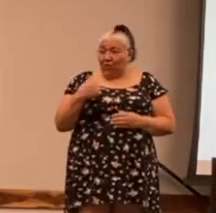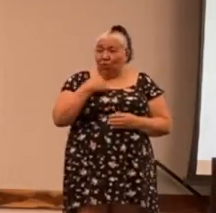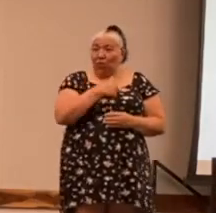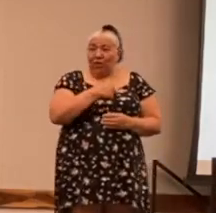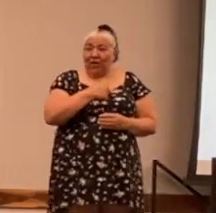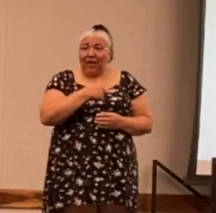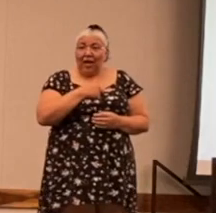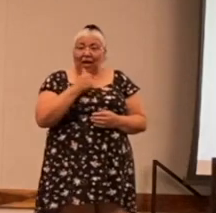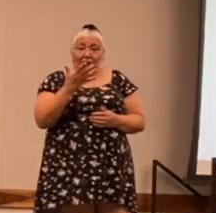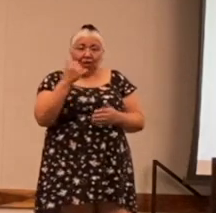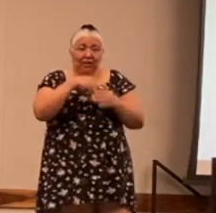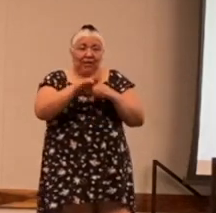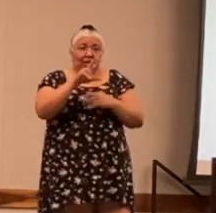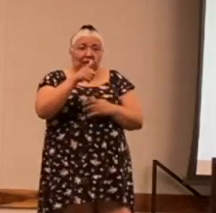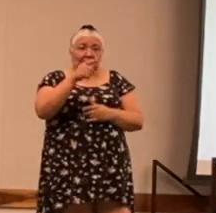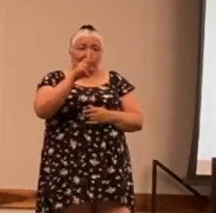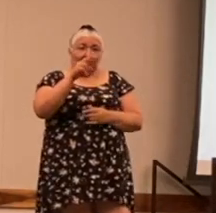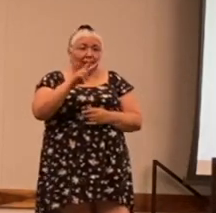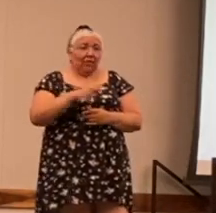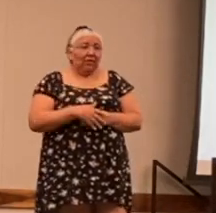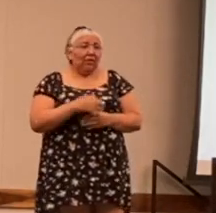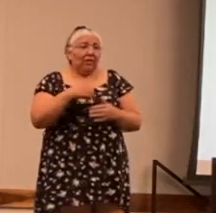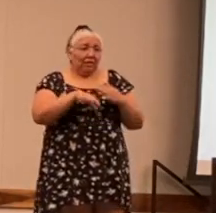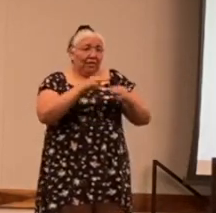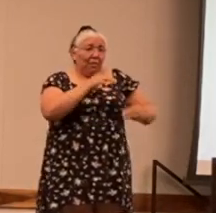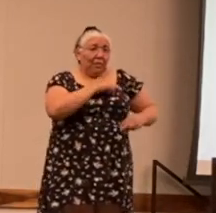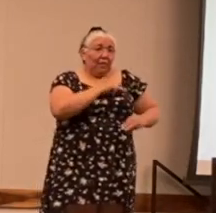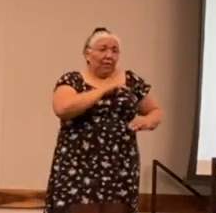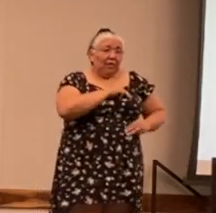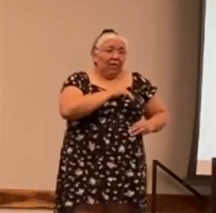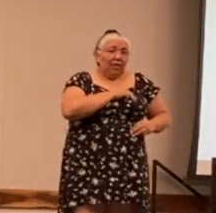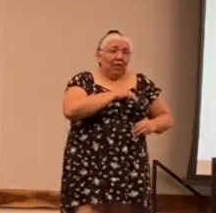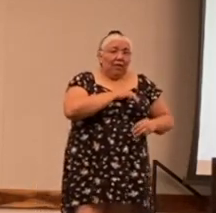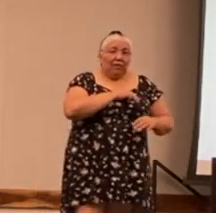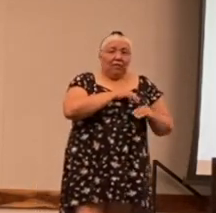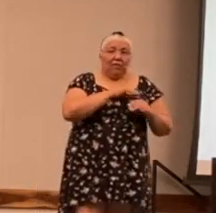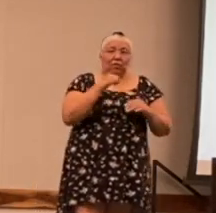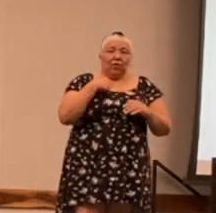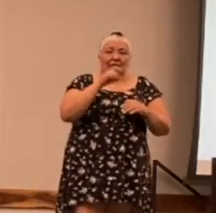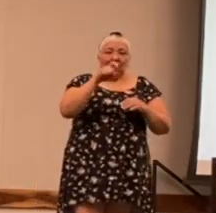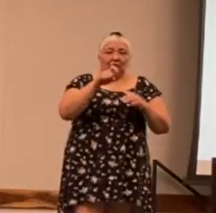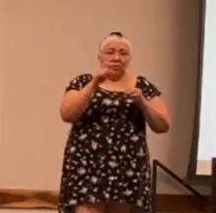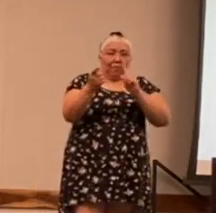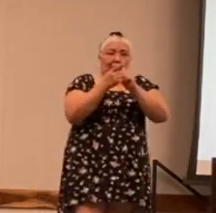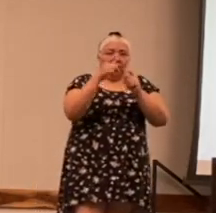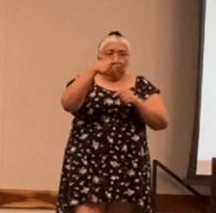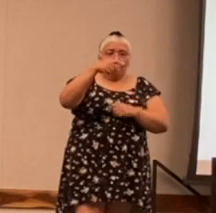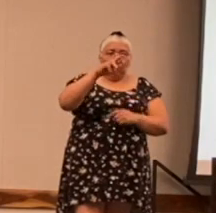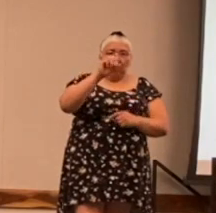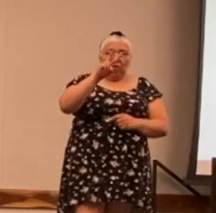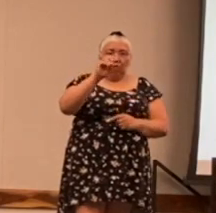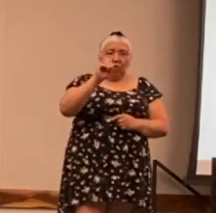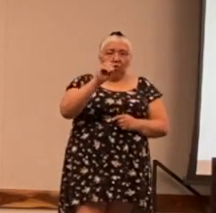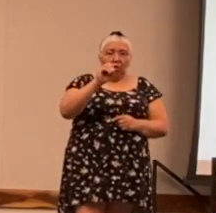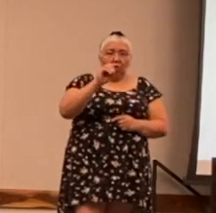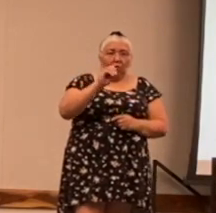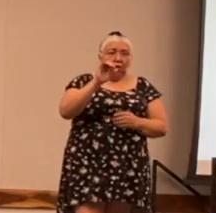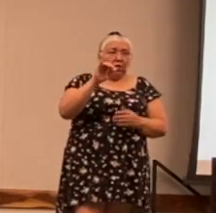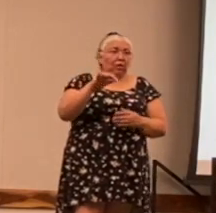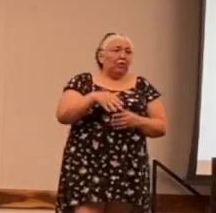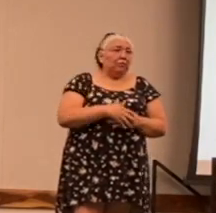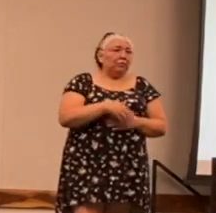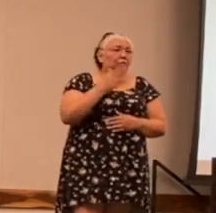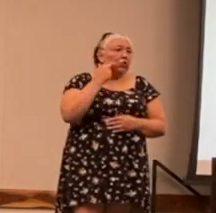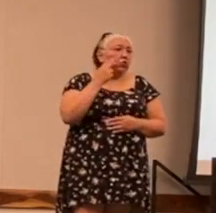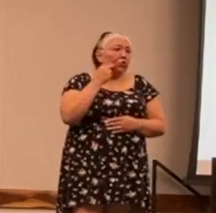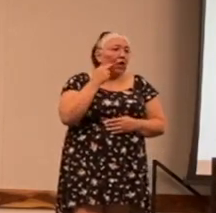I was stationed in Vegas. I was in the military, so I was stationed in Las Vegas. And we had to meet in Provo, Utah, because he lived here.